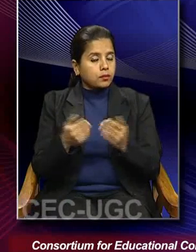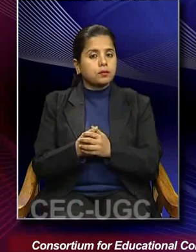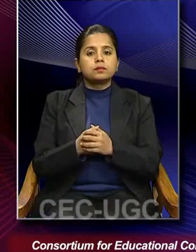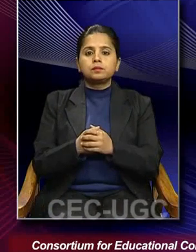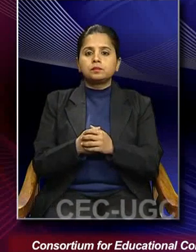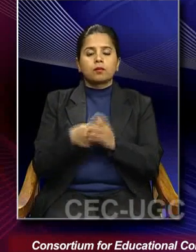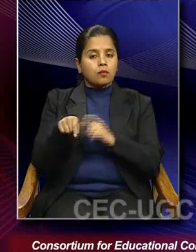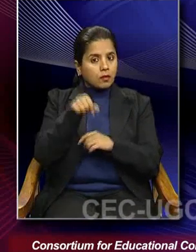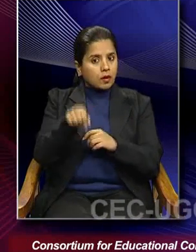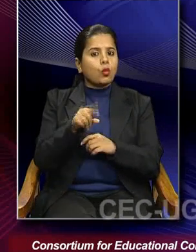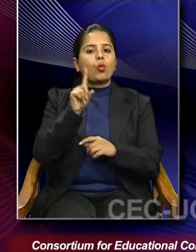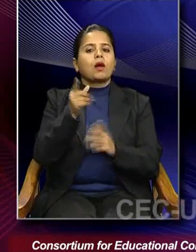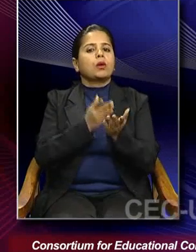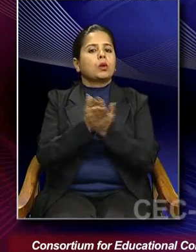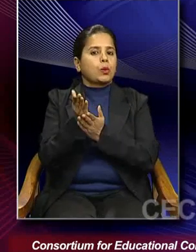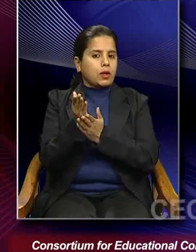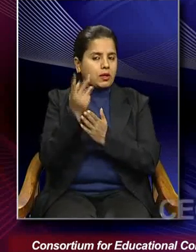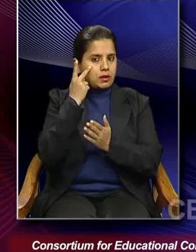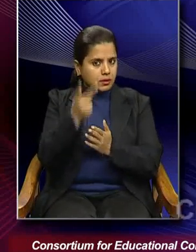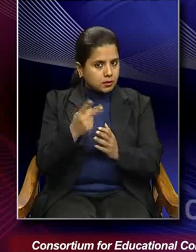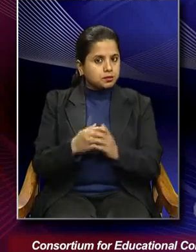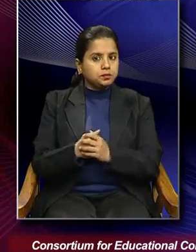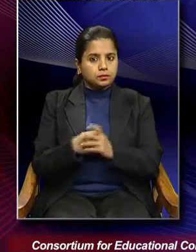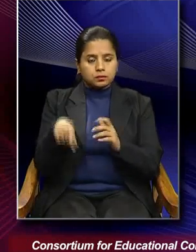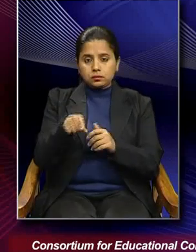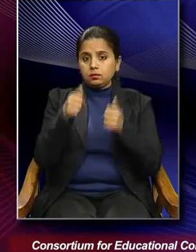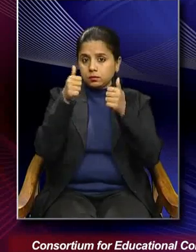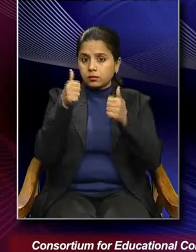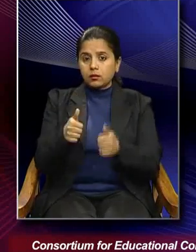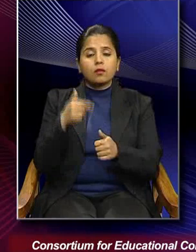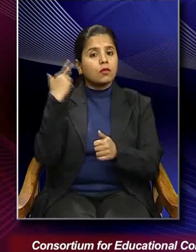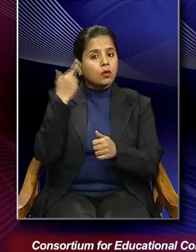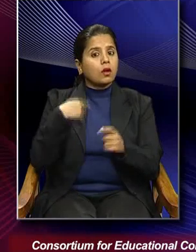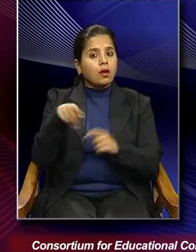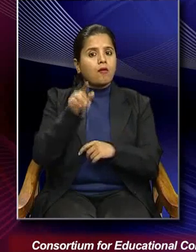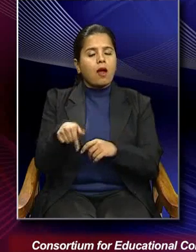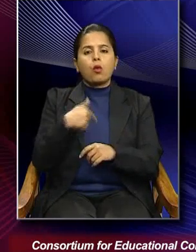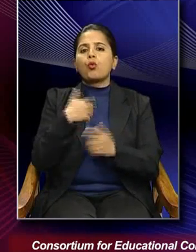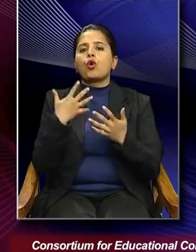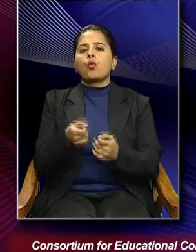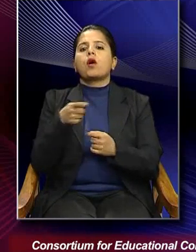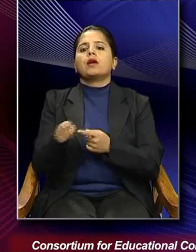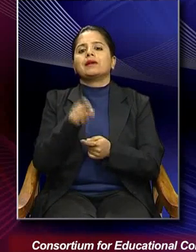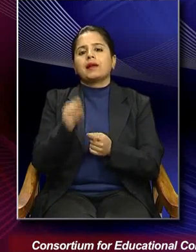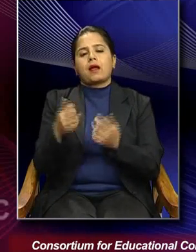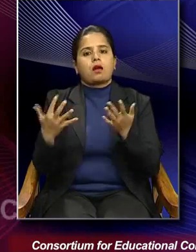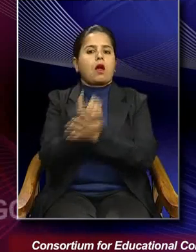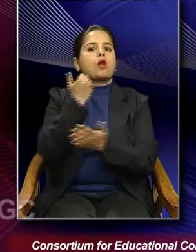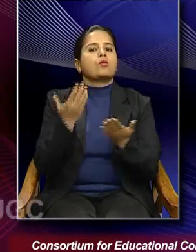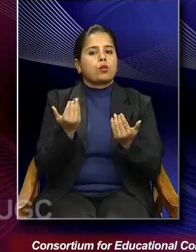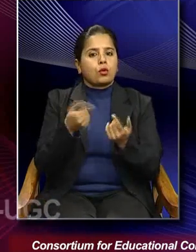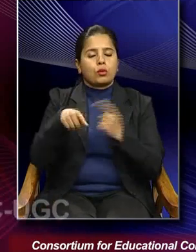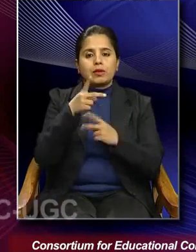So, this is one way in which the outcome, desirable outcome can be attained with the help of